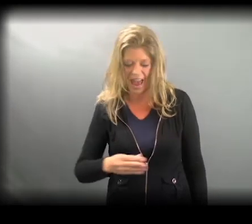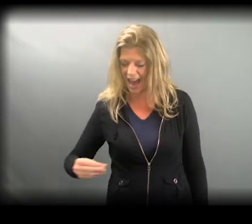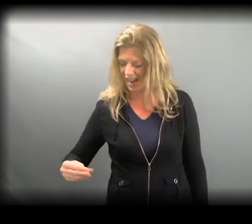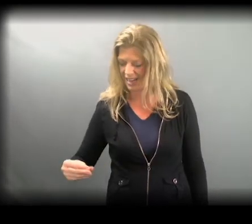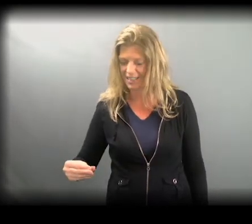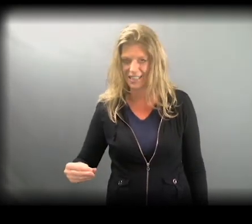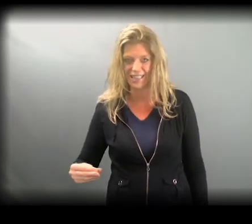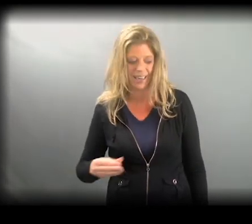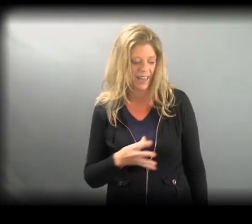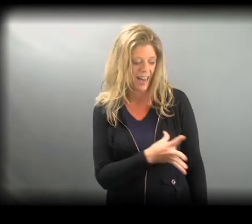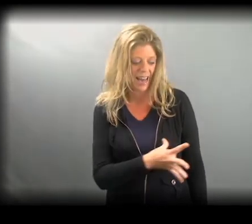And